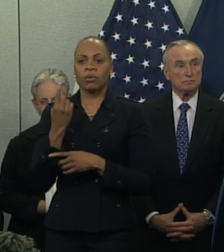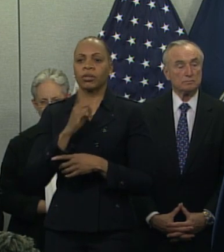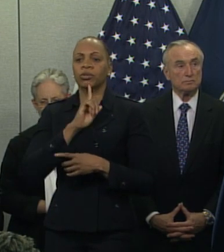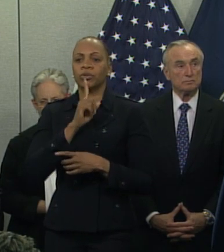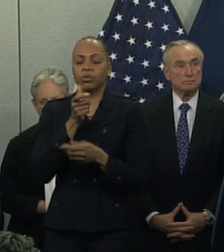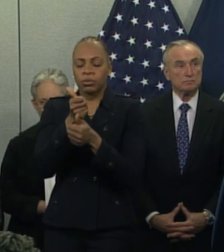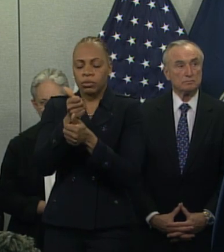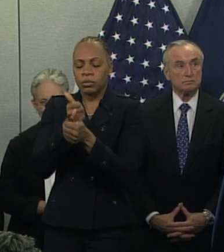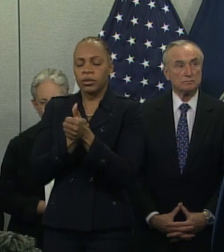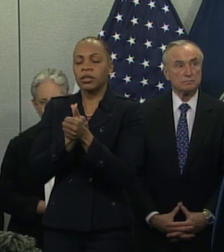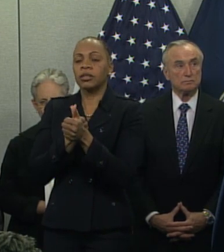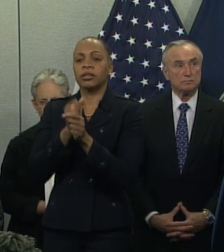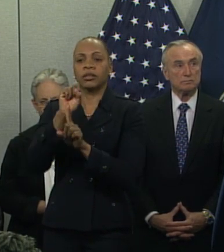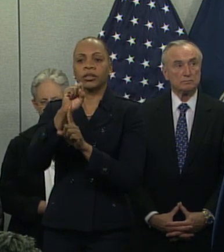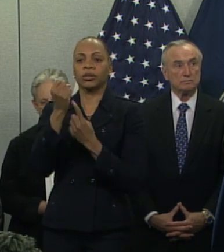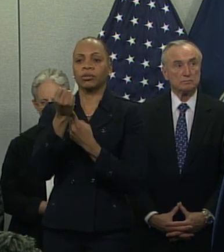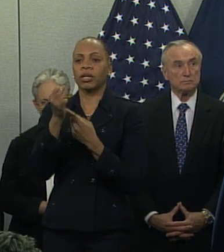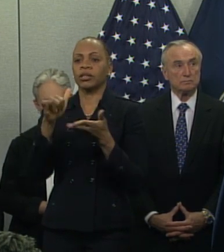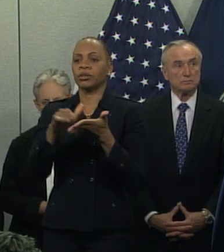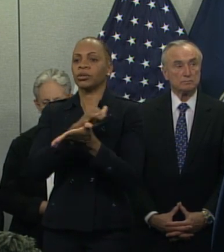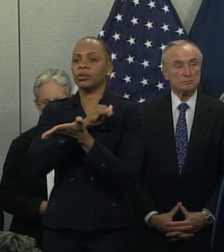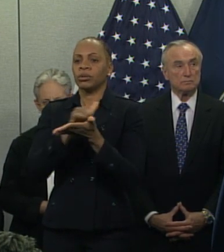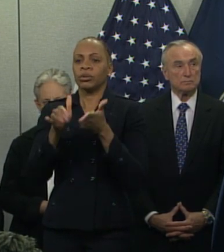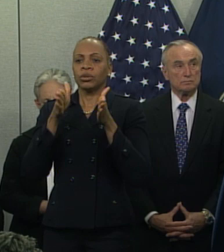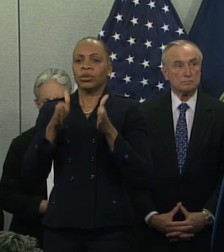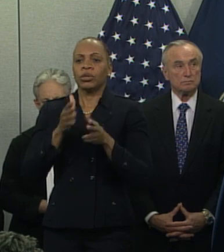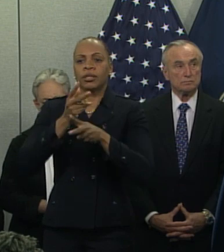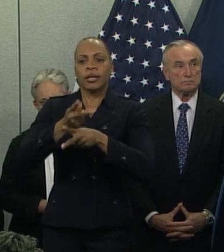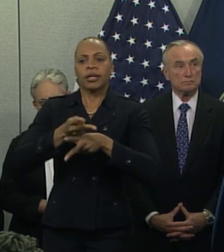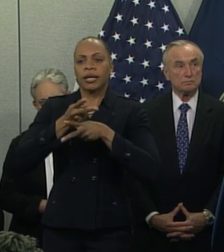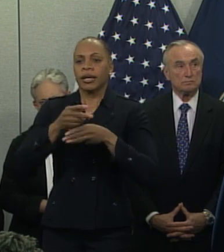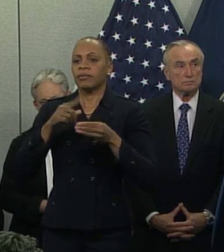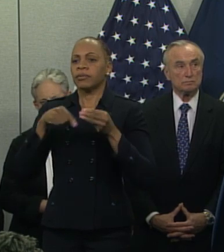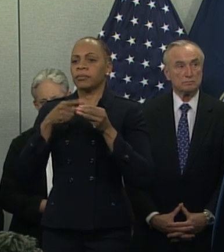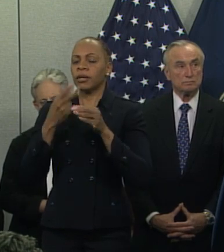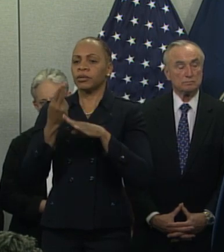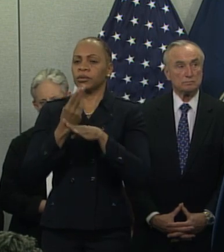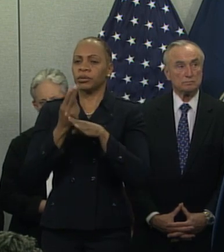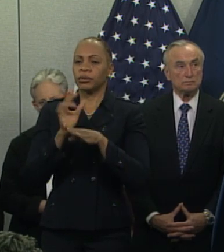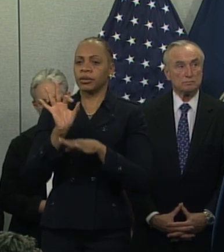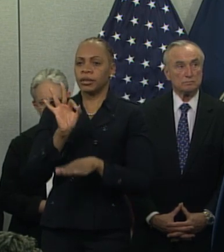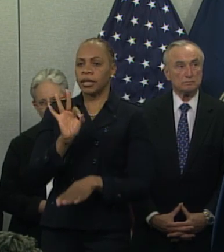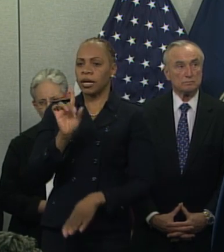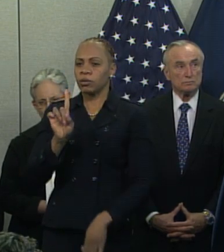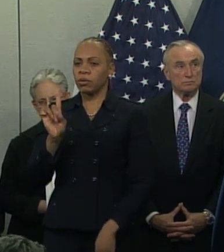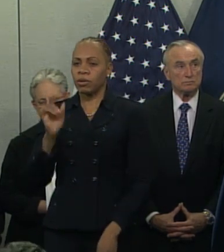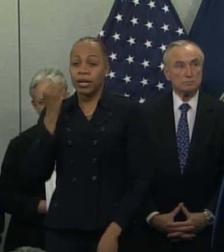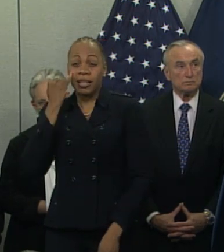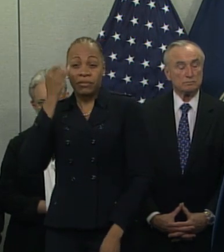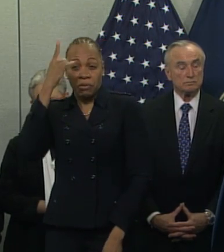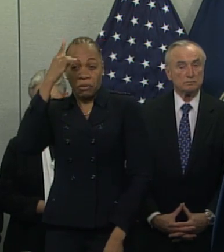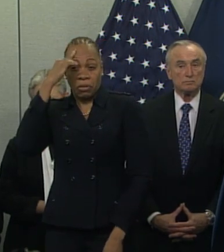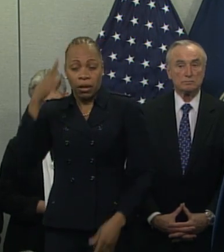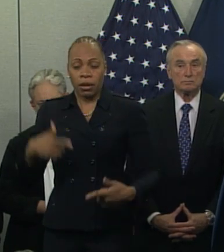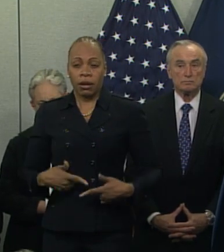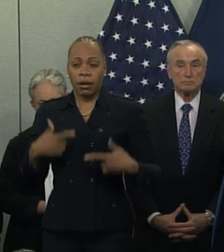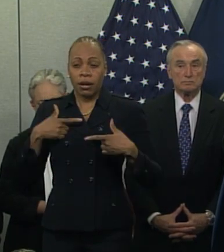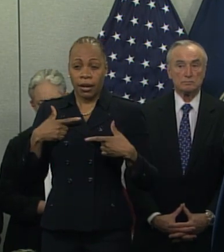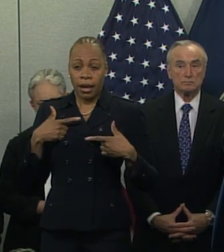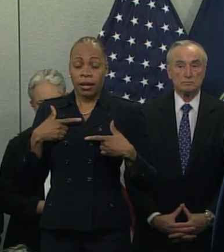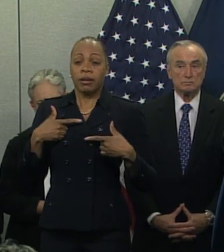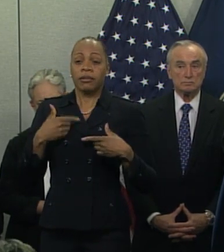in every situation, New Yorkers, to be careful about the use of 911. If you think something might be life-threatening, again, do not